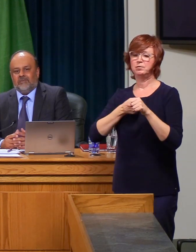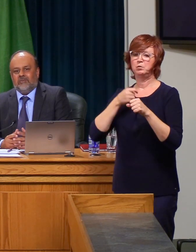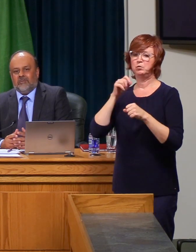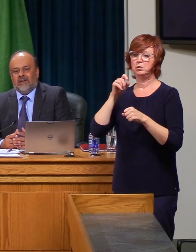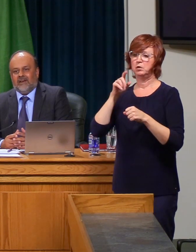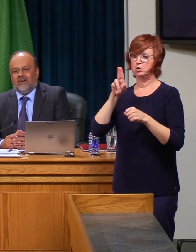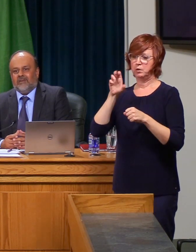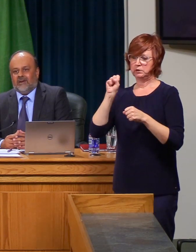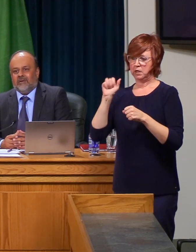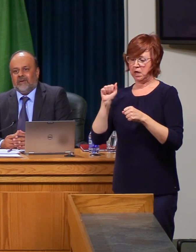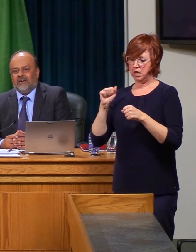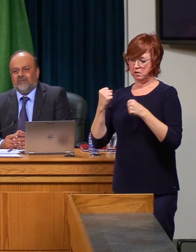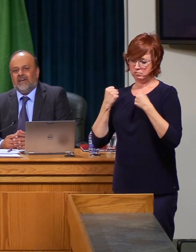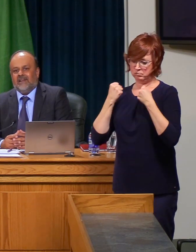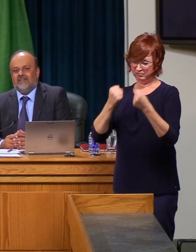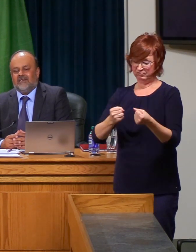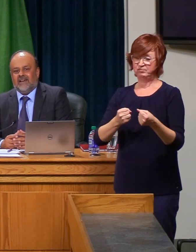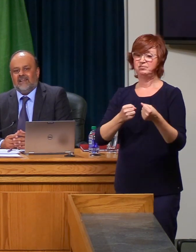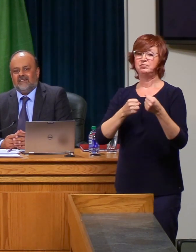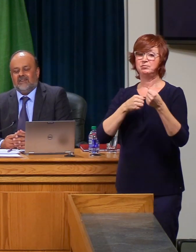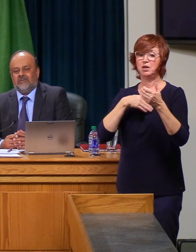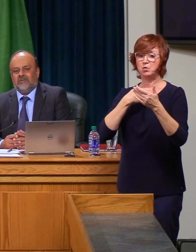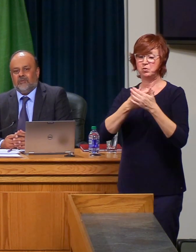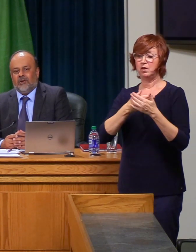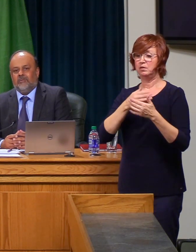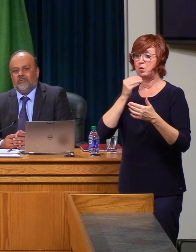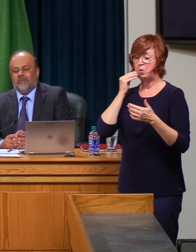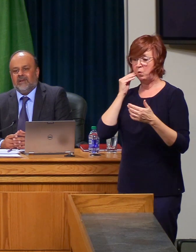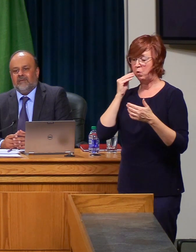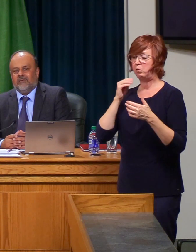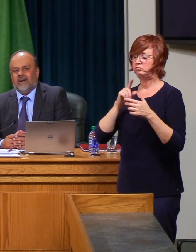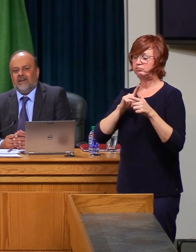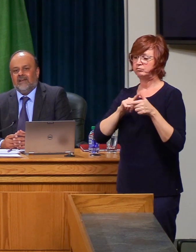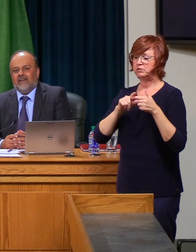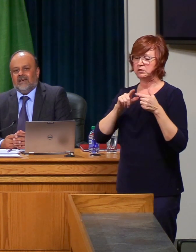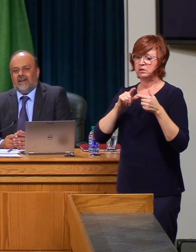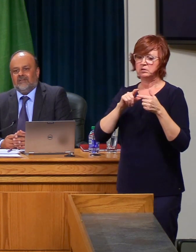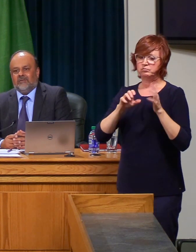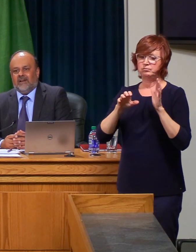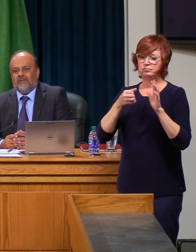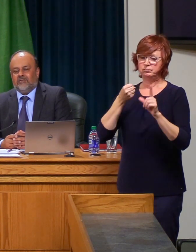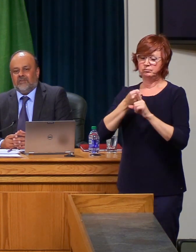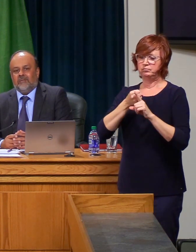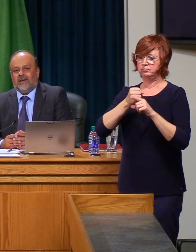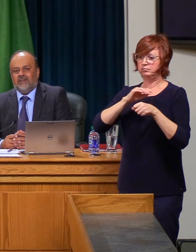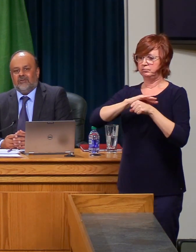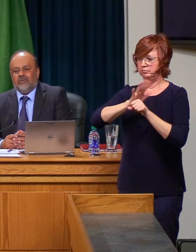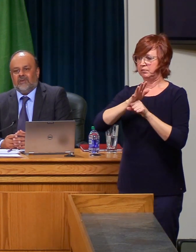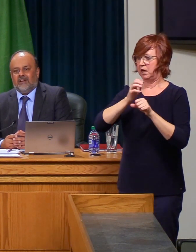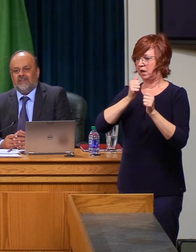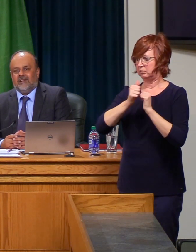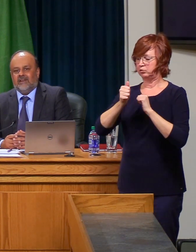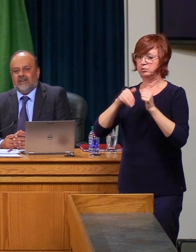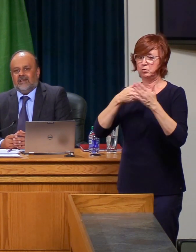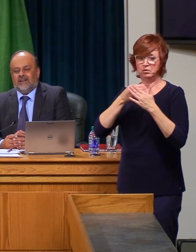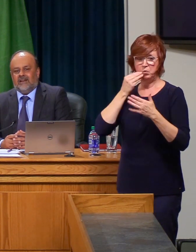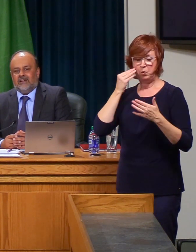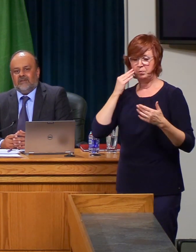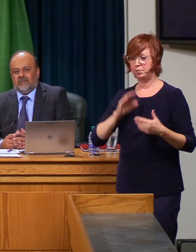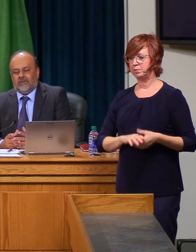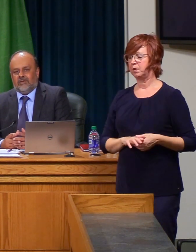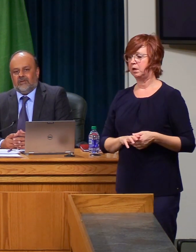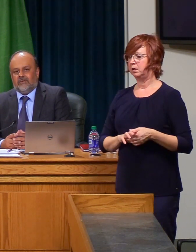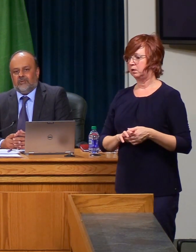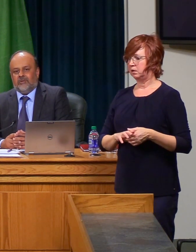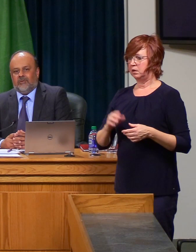and became symptomatic after coming back. So again, it's a challenge in terms of the volume of people coming back, and so we have to streamline the notification